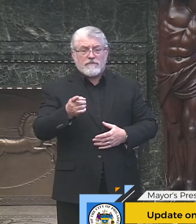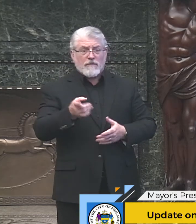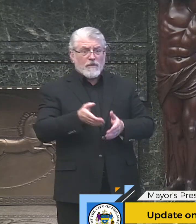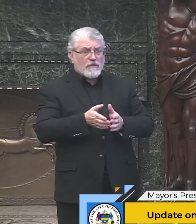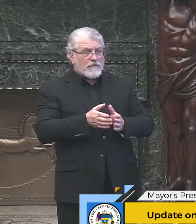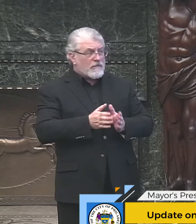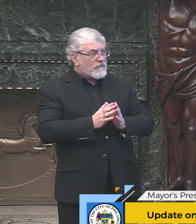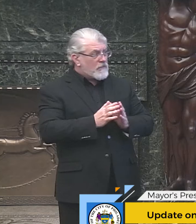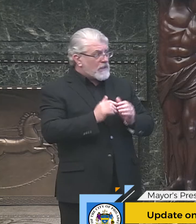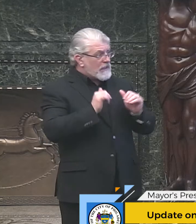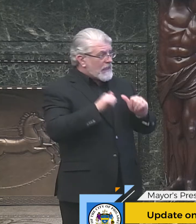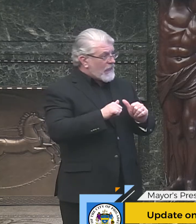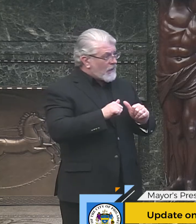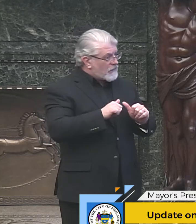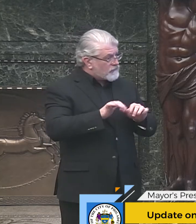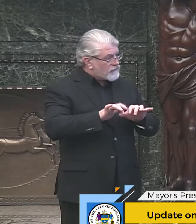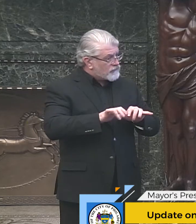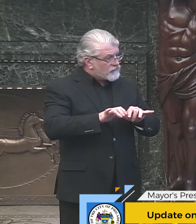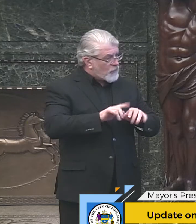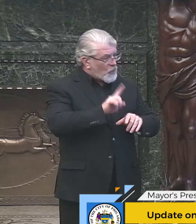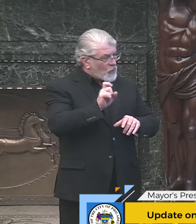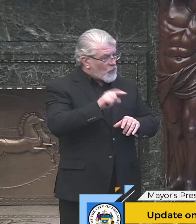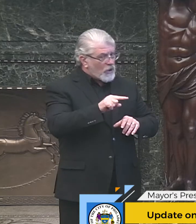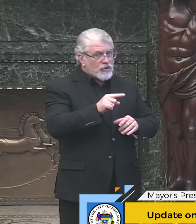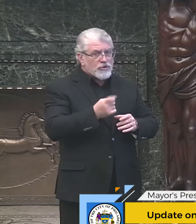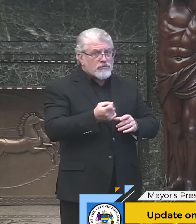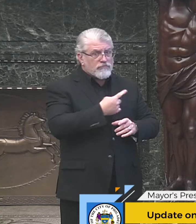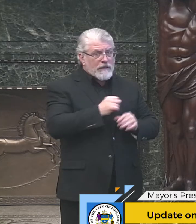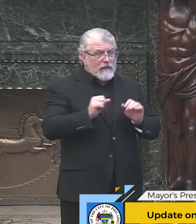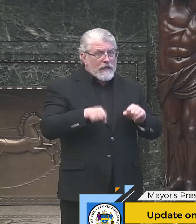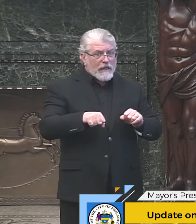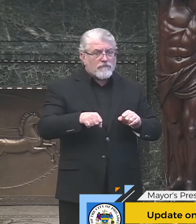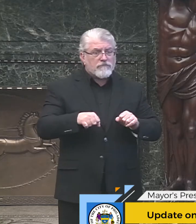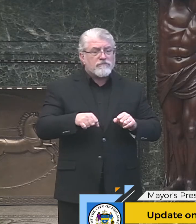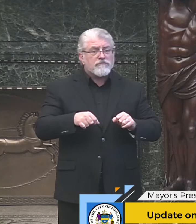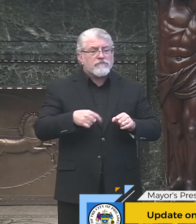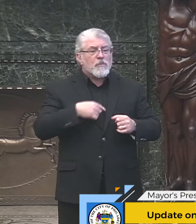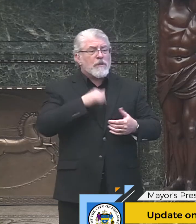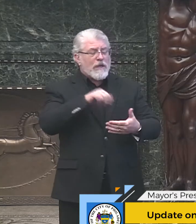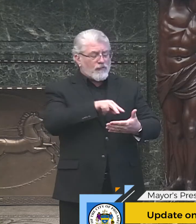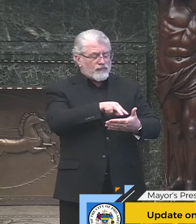If you text the question in the chat feature, then we'll have it read in the room and answer it.